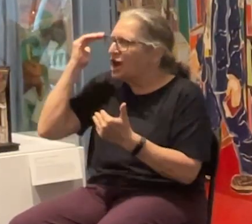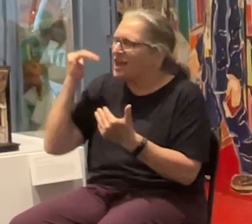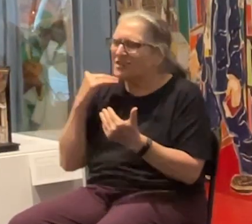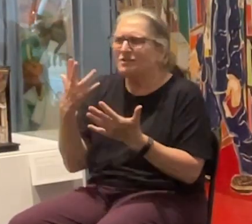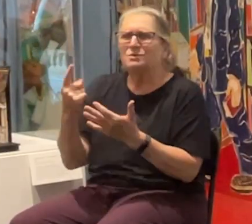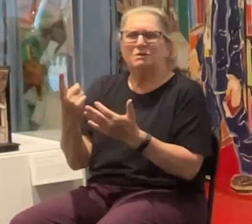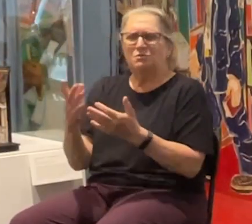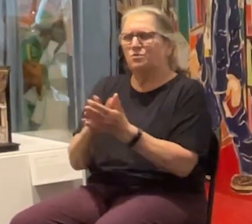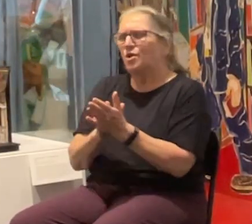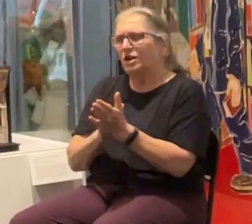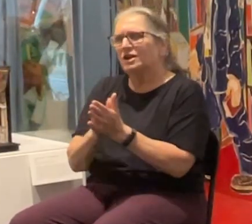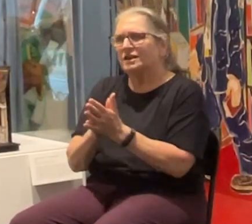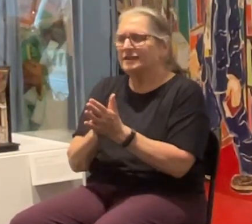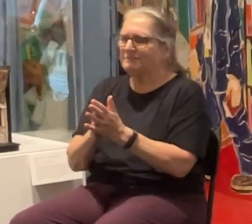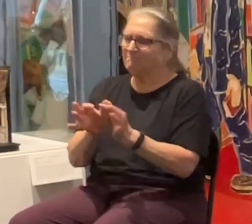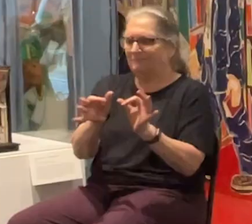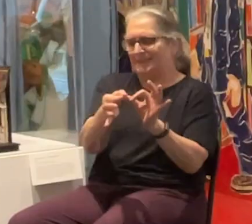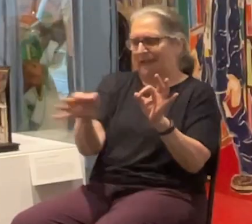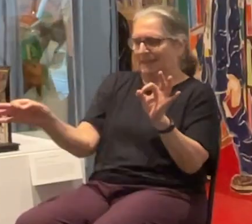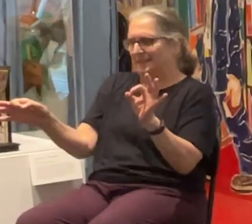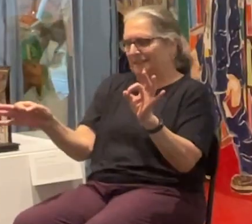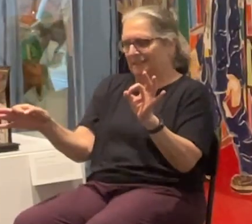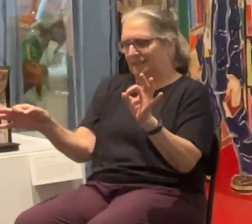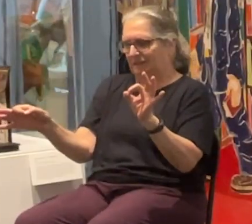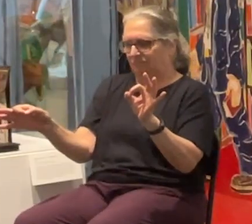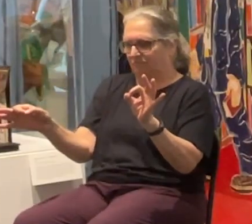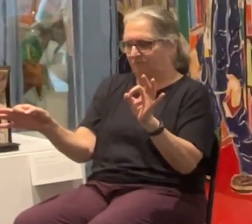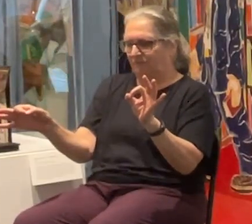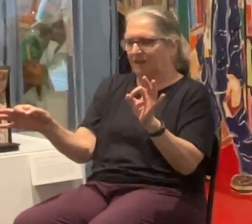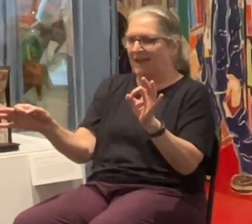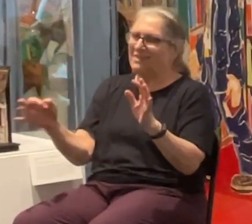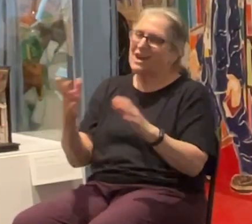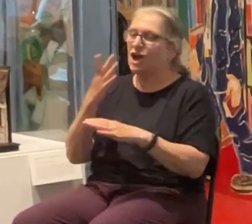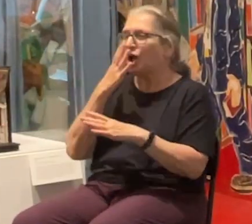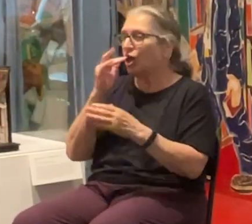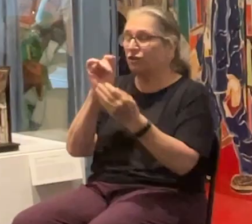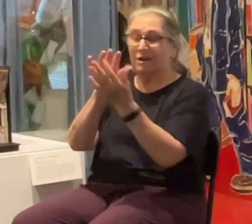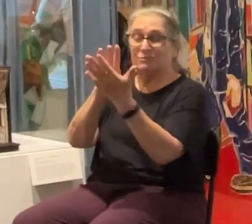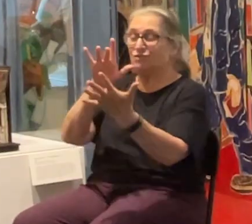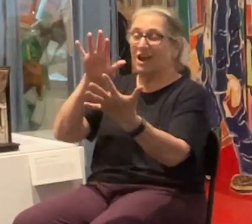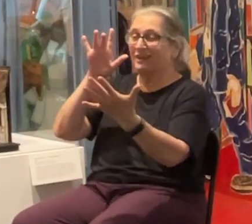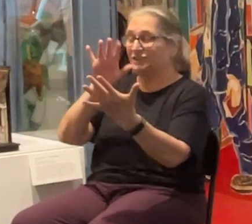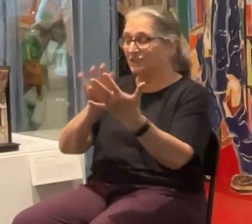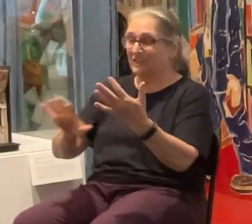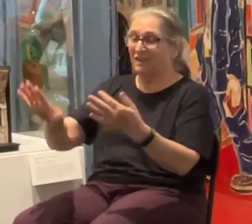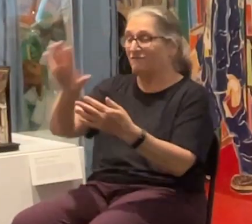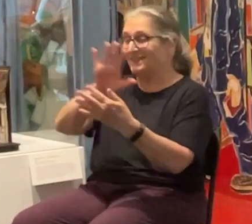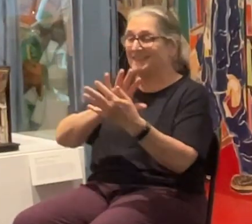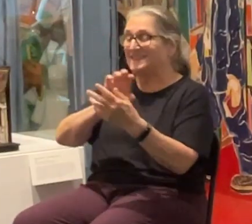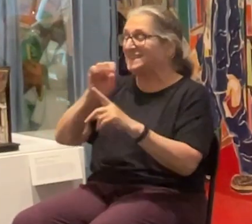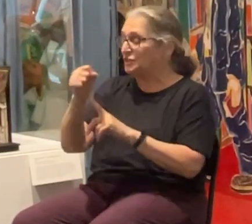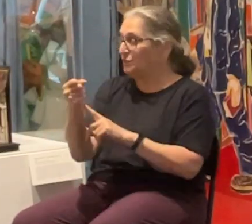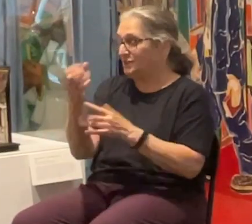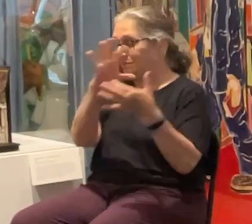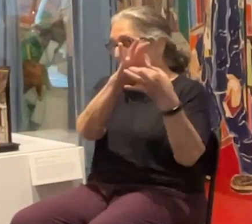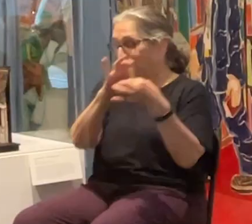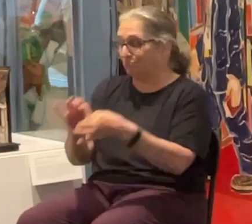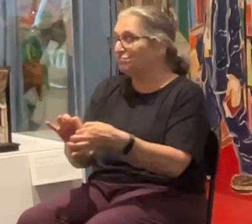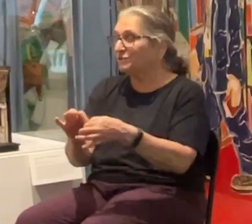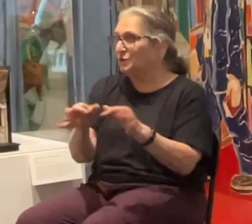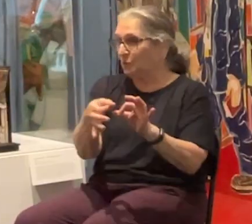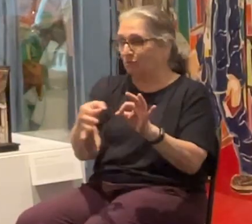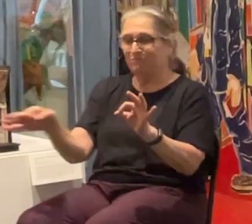text, and then there would be this kind of color abstraction situation that would happen with it, which wasn't